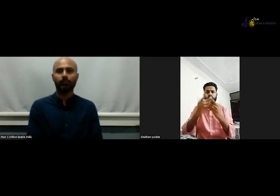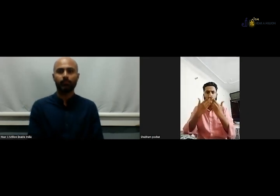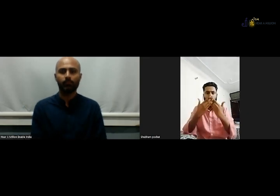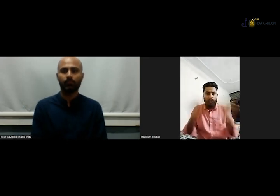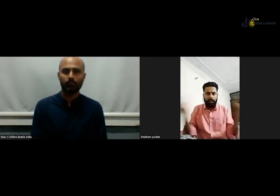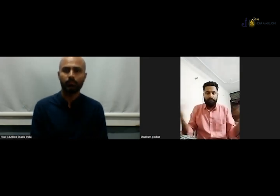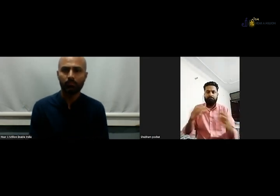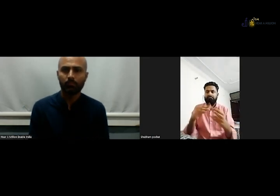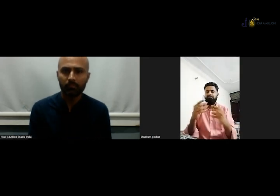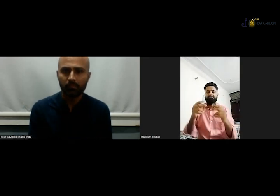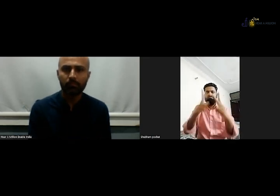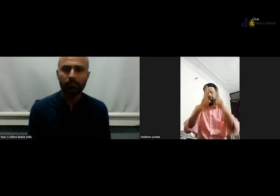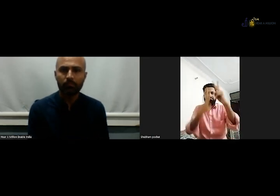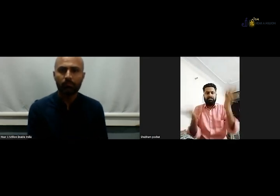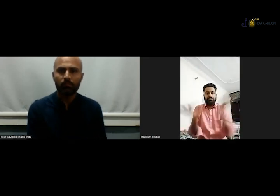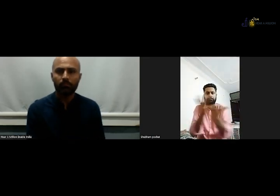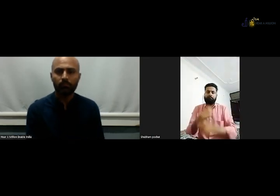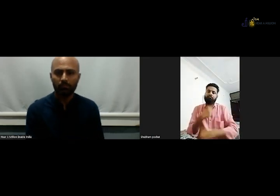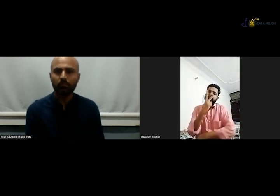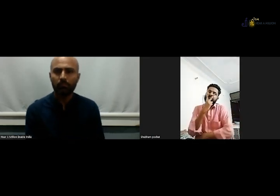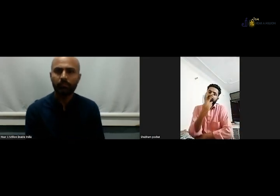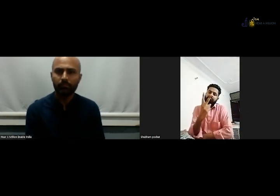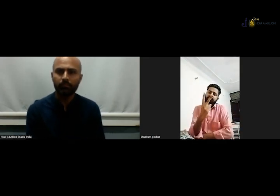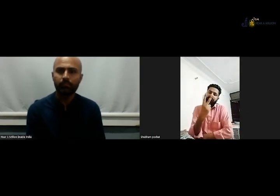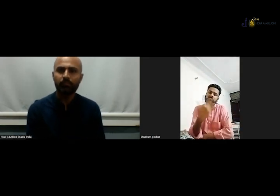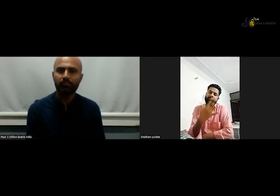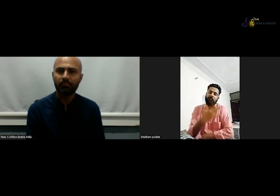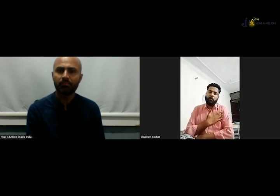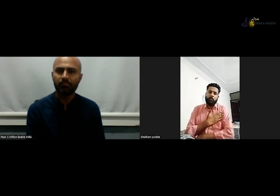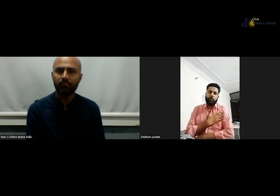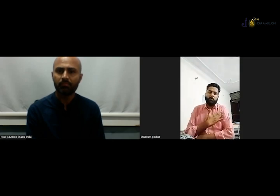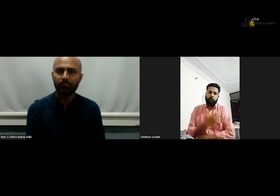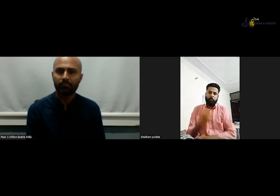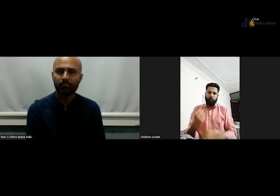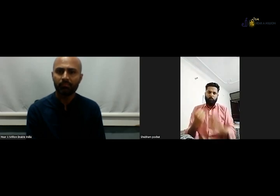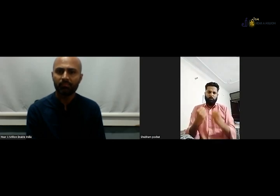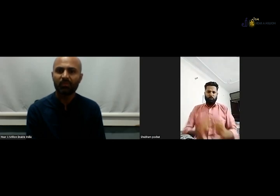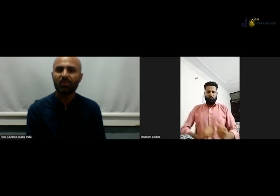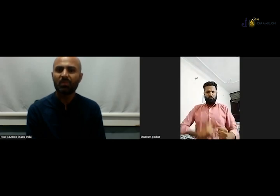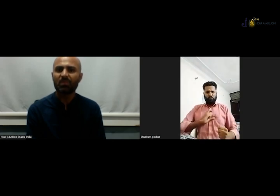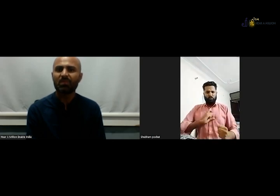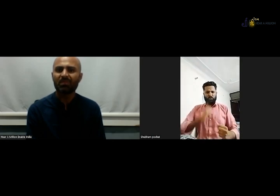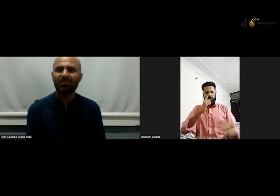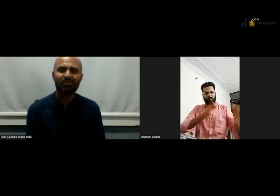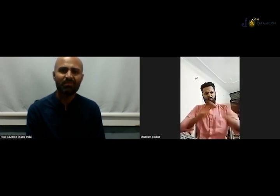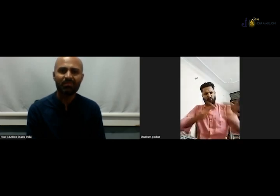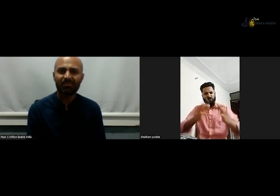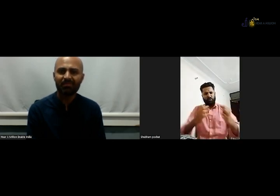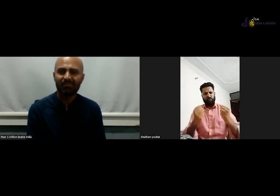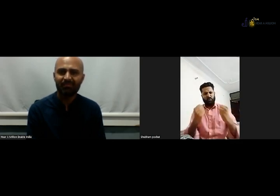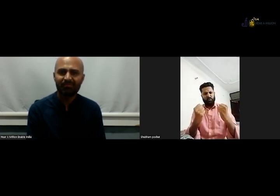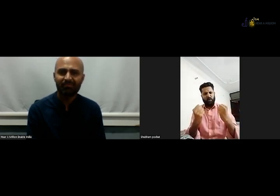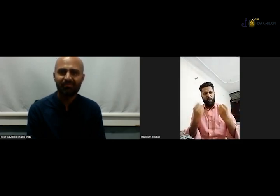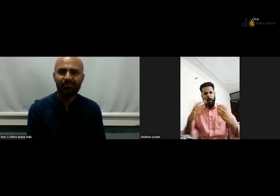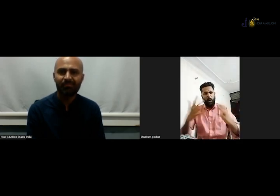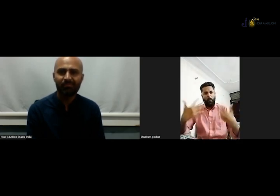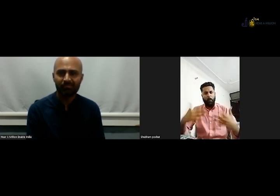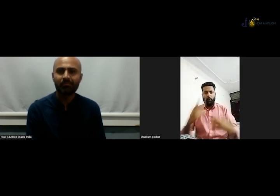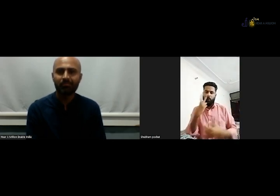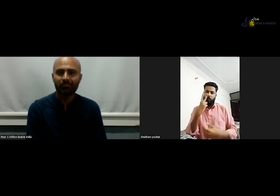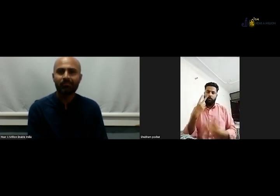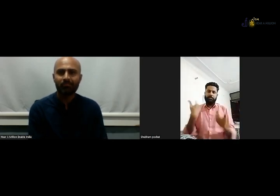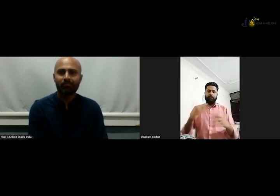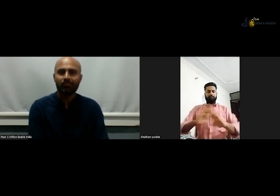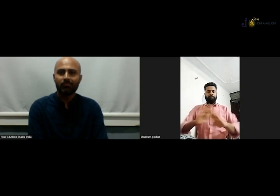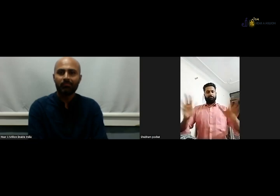people and deaf people rights and the demand by the deaf community. There were a lot of things, and I was seeing that thing. So she was so confident enough,